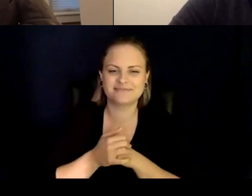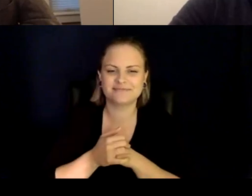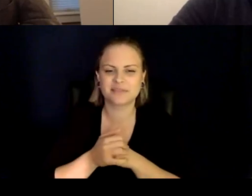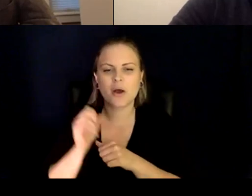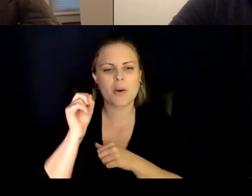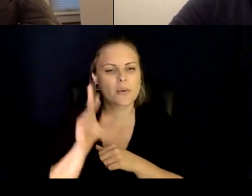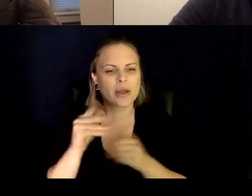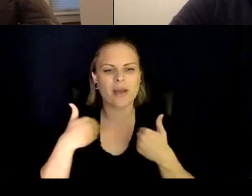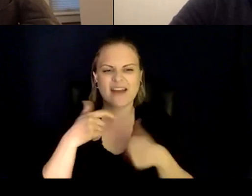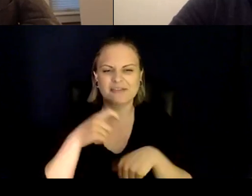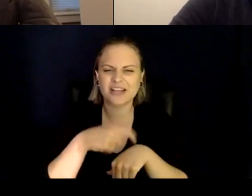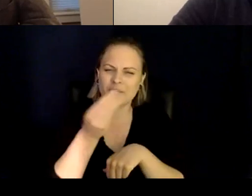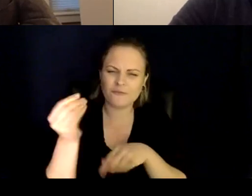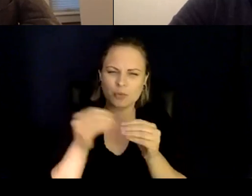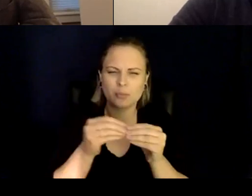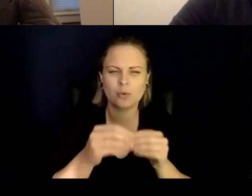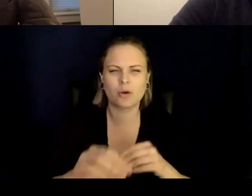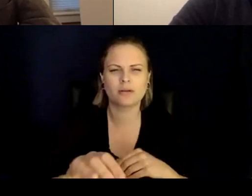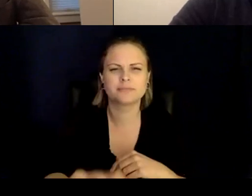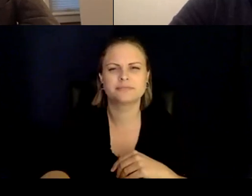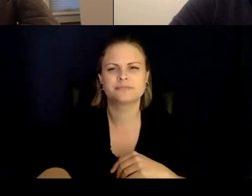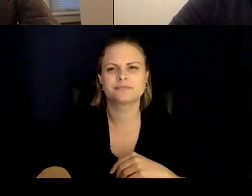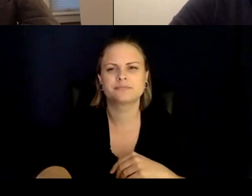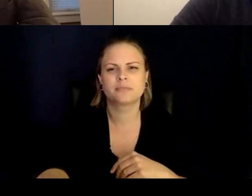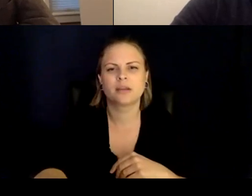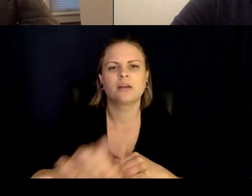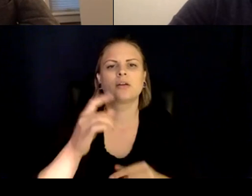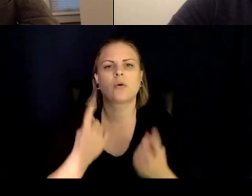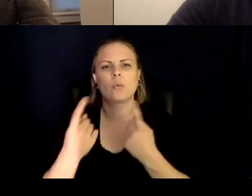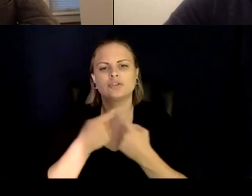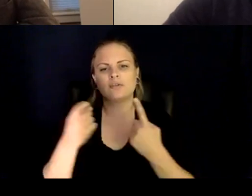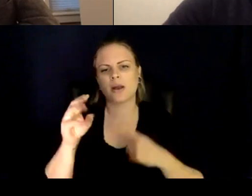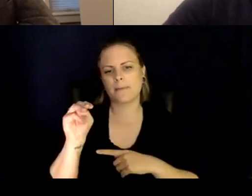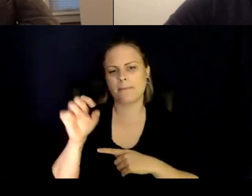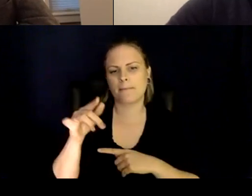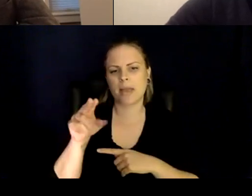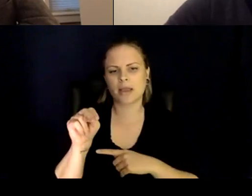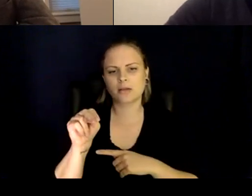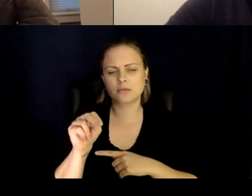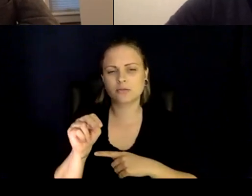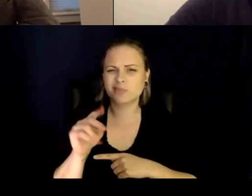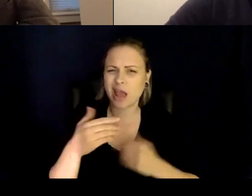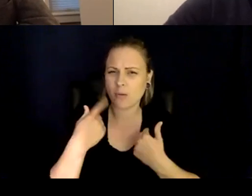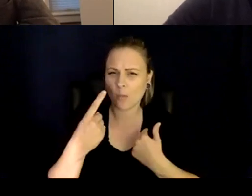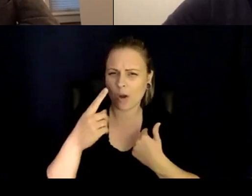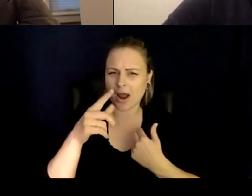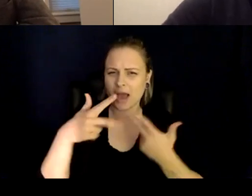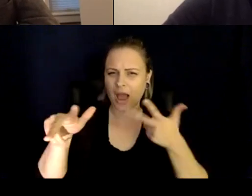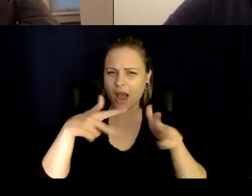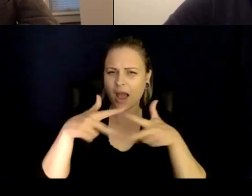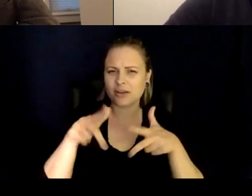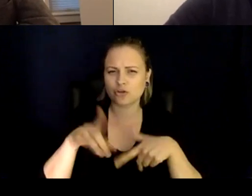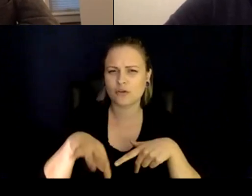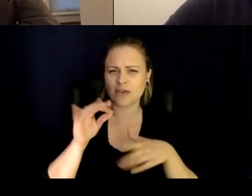Okay, we've got time for a few more. Question from Megan. Was there one hike that you always found the most